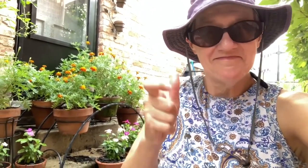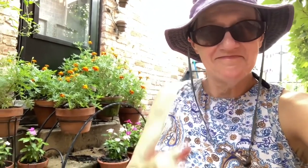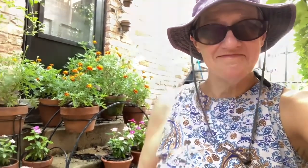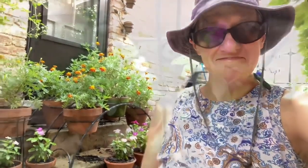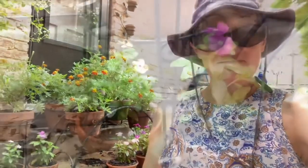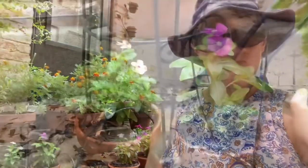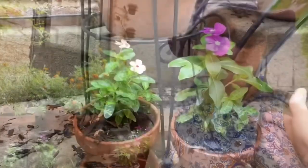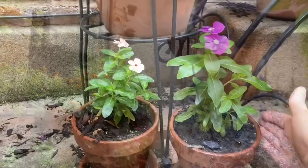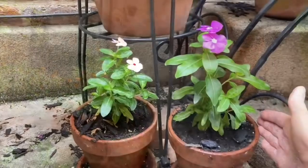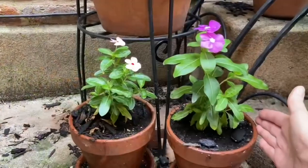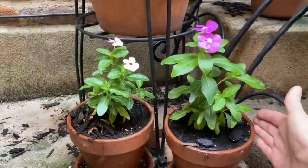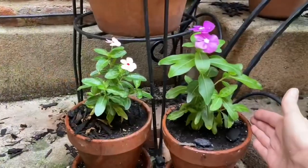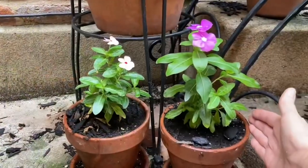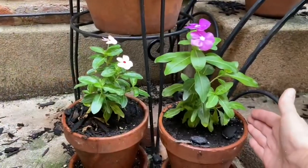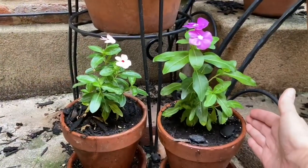small, they dry out faster.